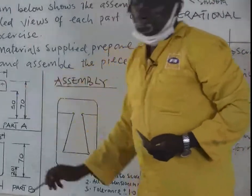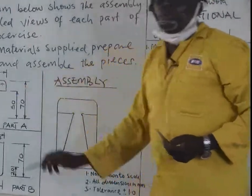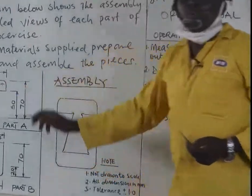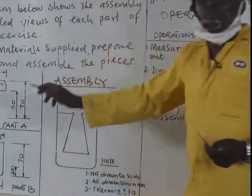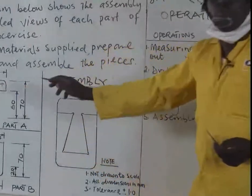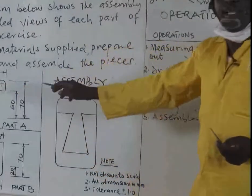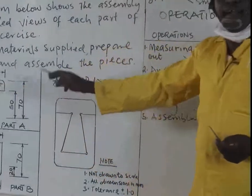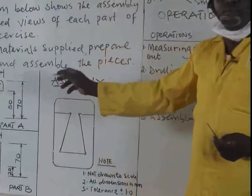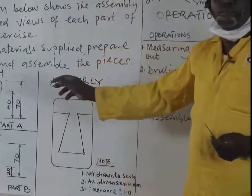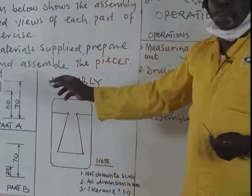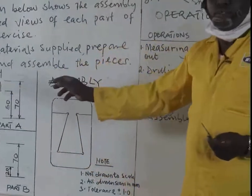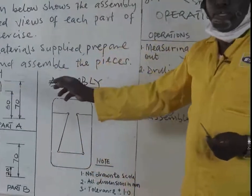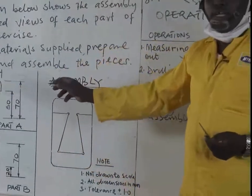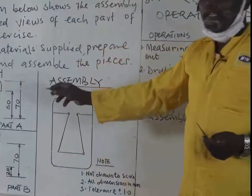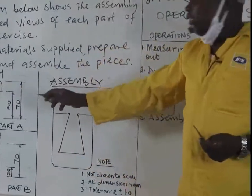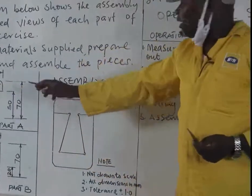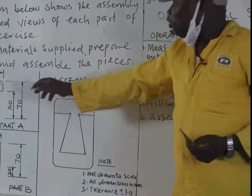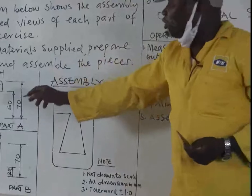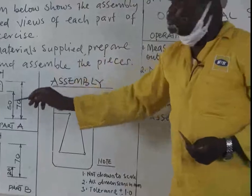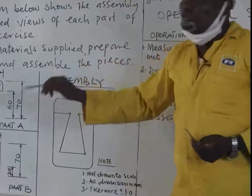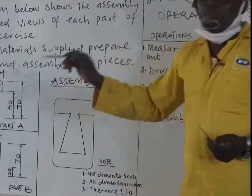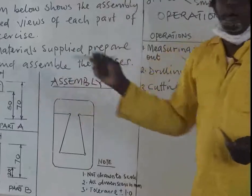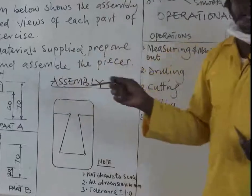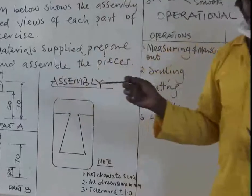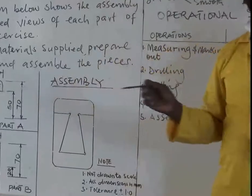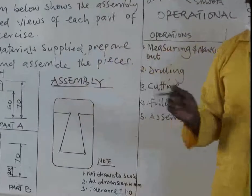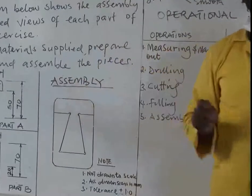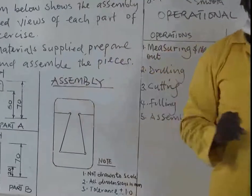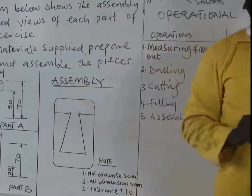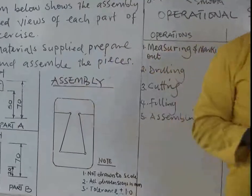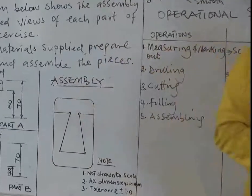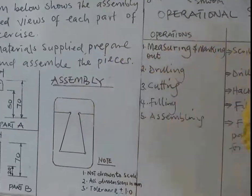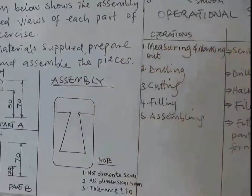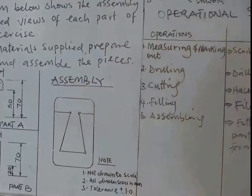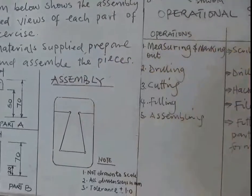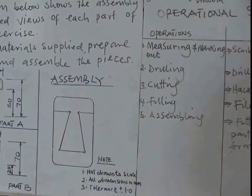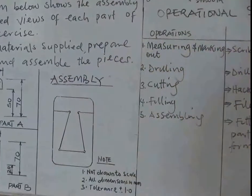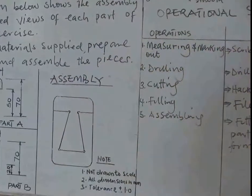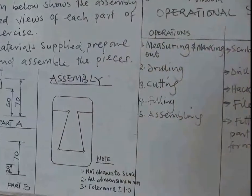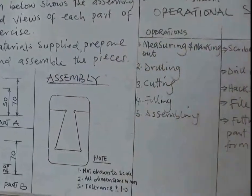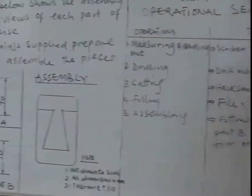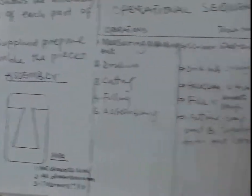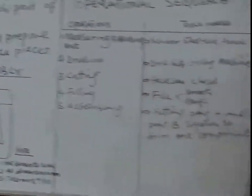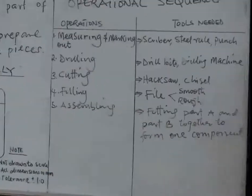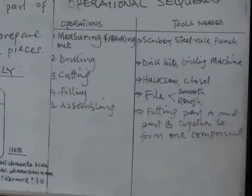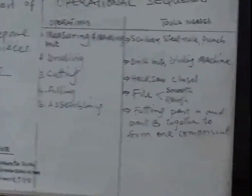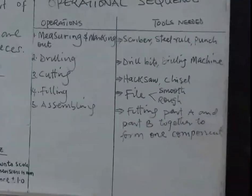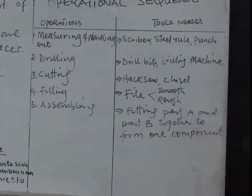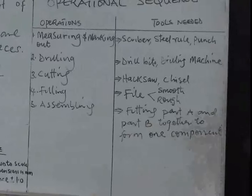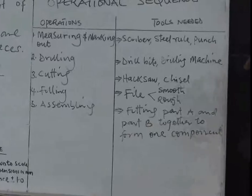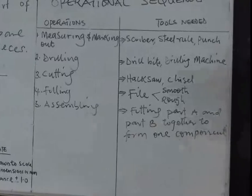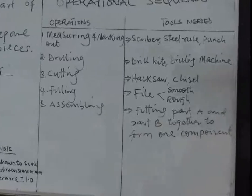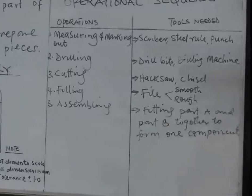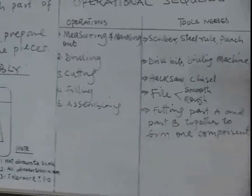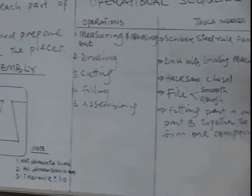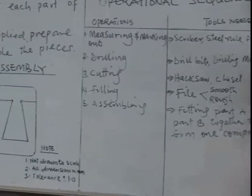10R, which is supposed to be a radius. This radius is going to be marked using a divider. We are going to